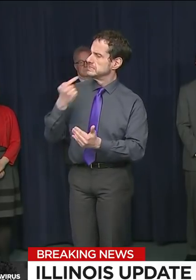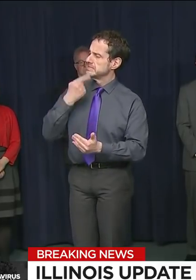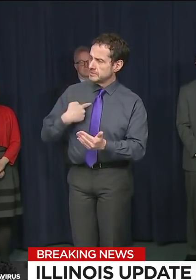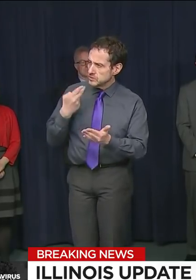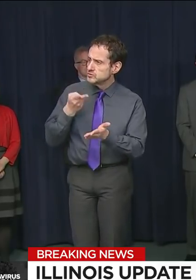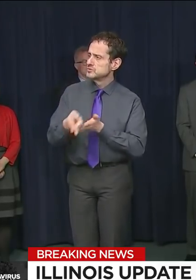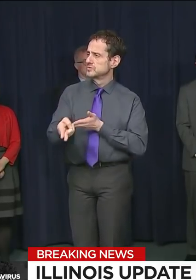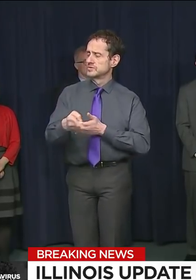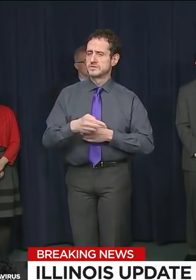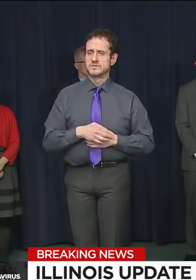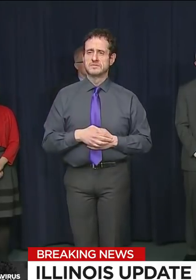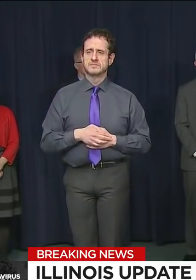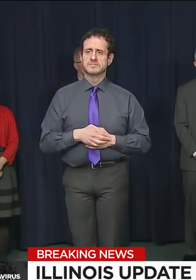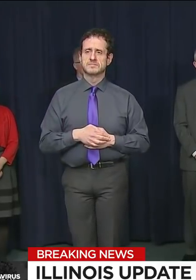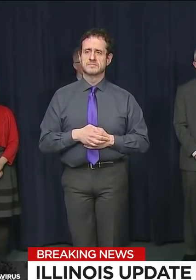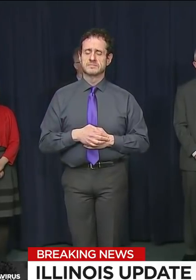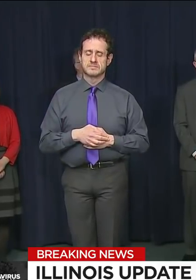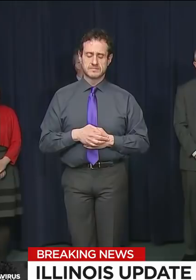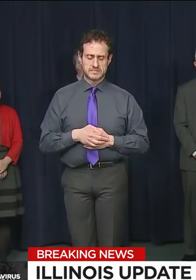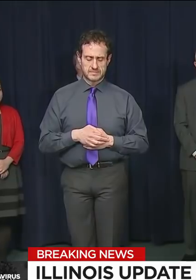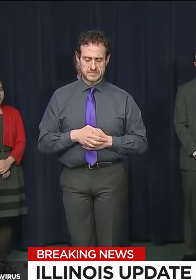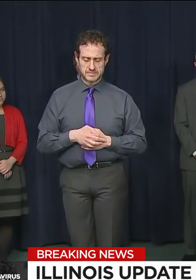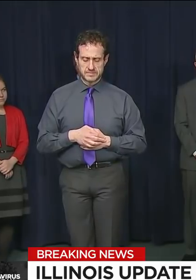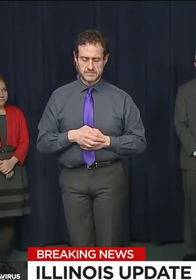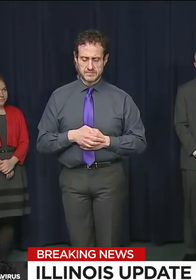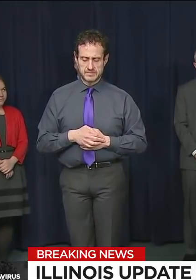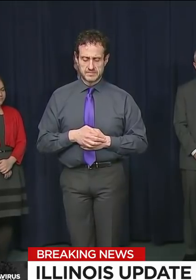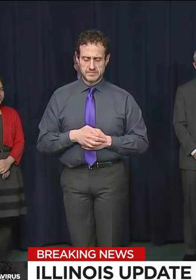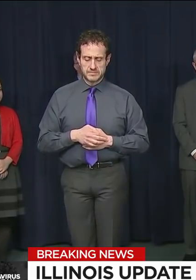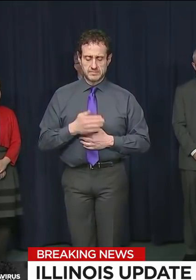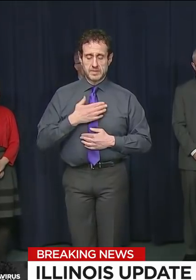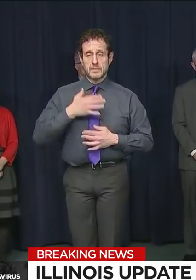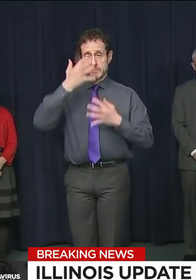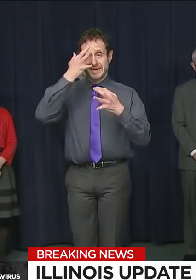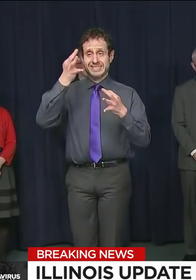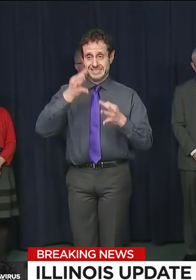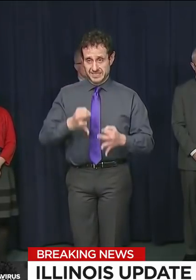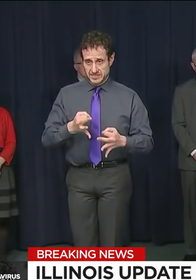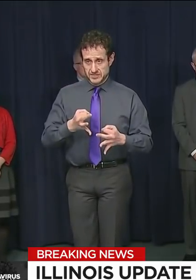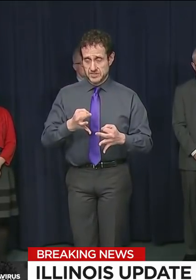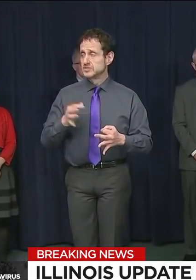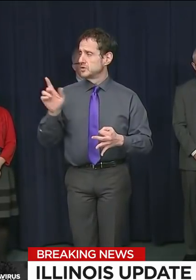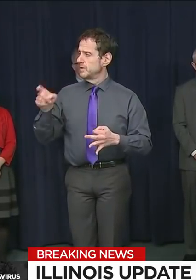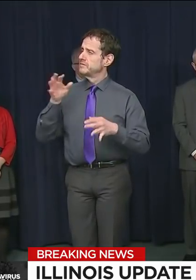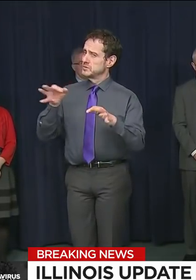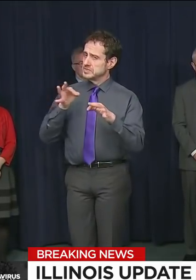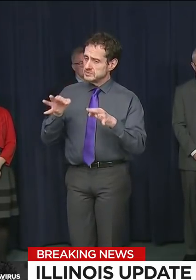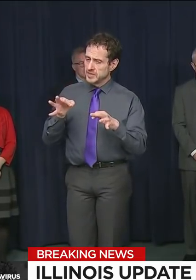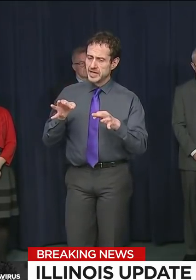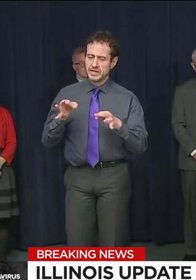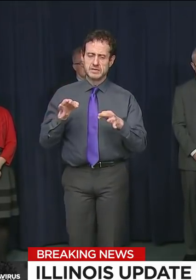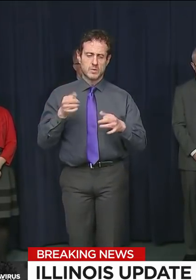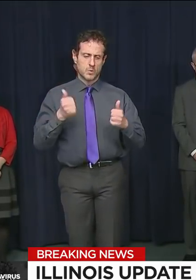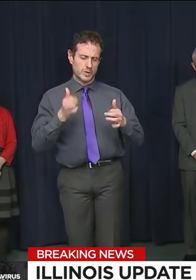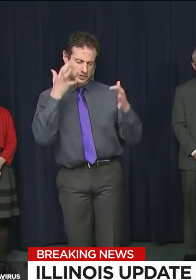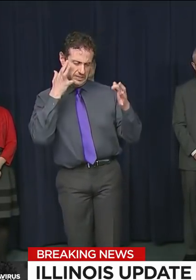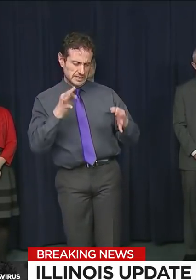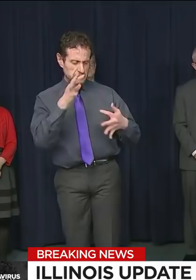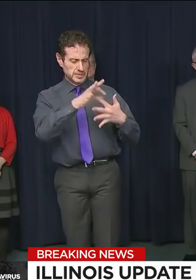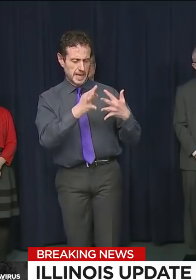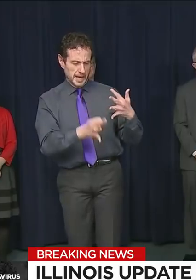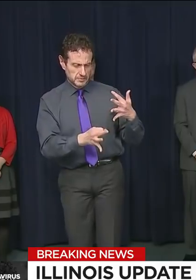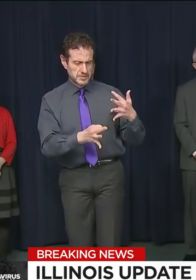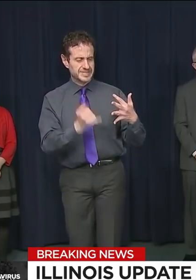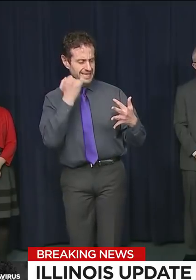I asked that choices and consequences of those choices be laid out for me as clearly and starkly as